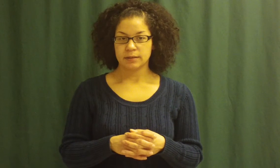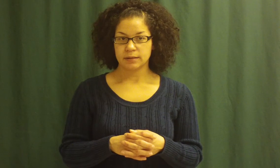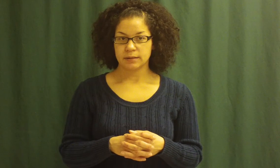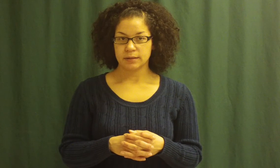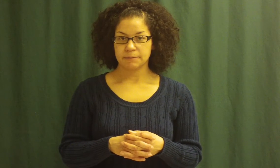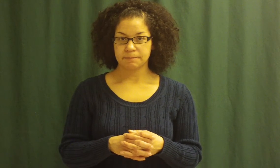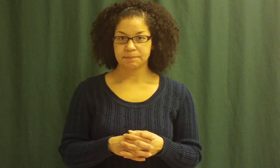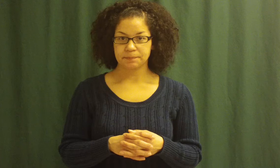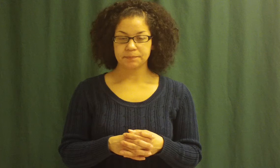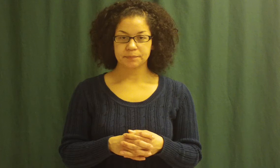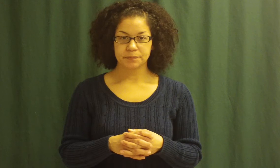Although most,